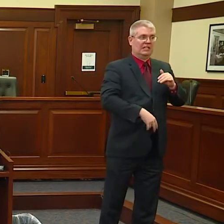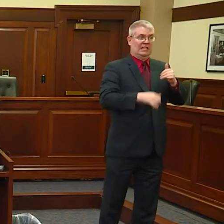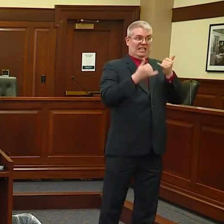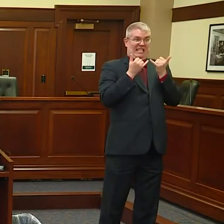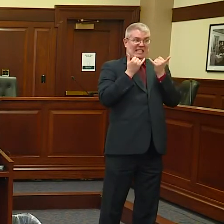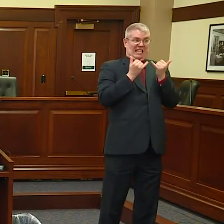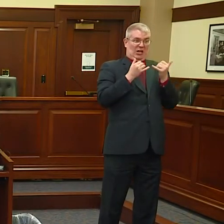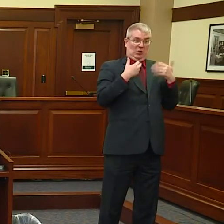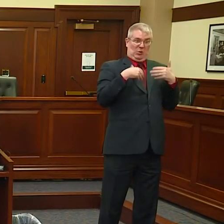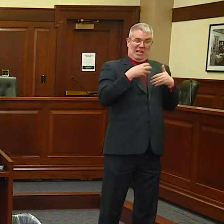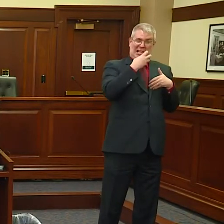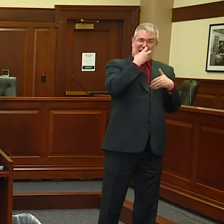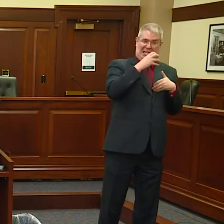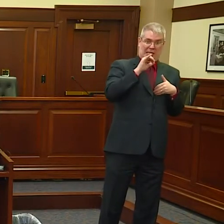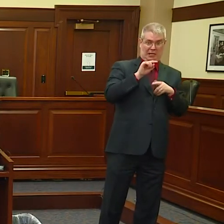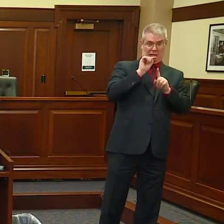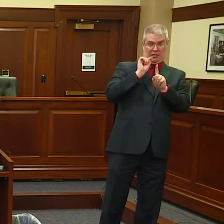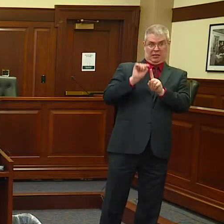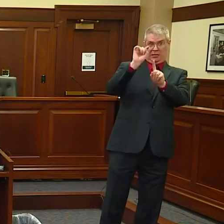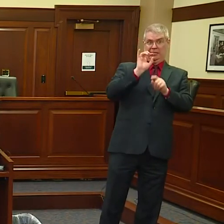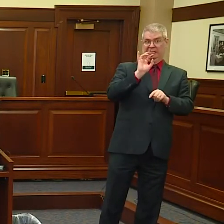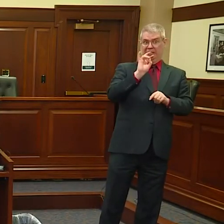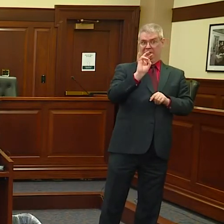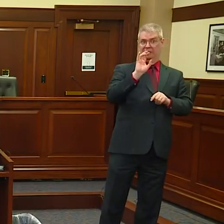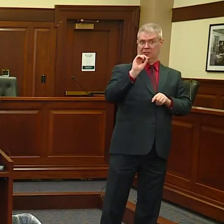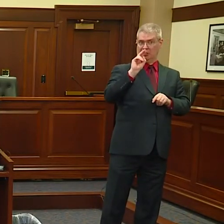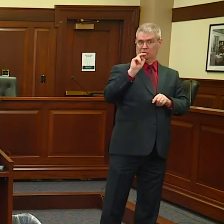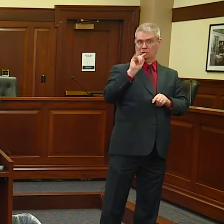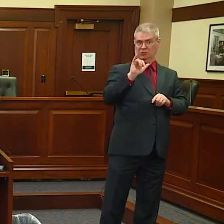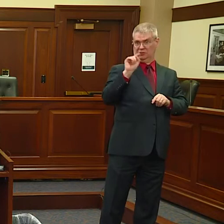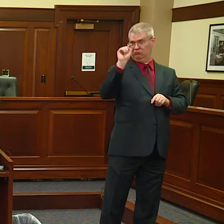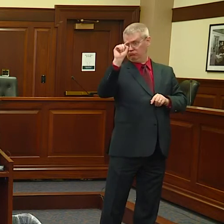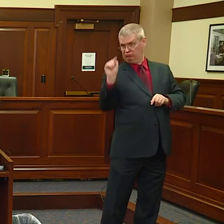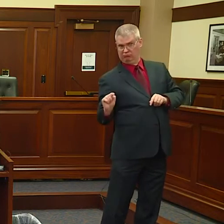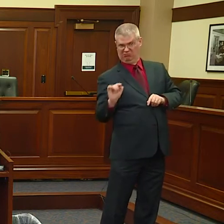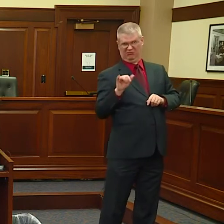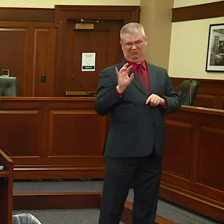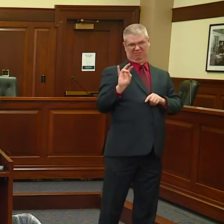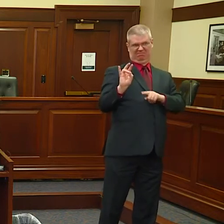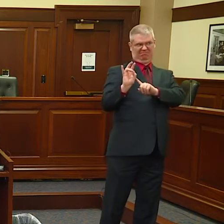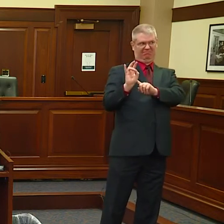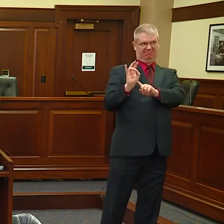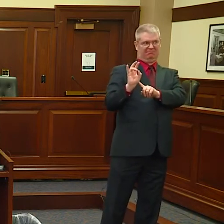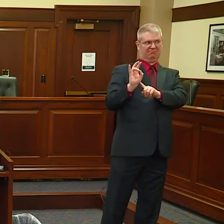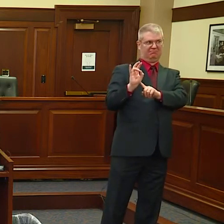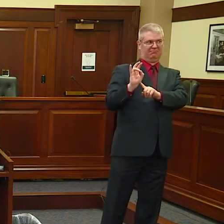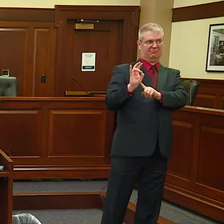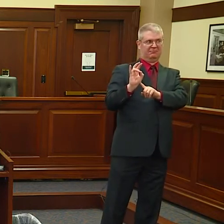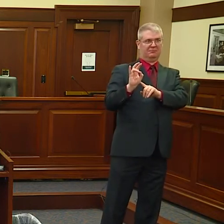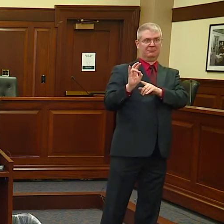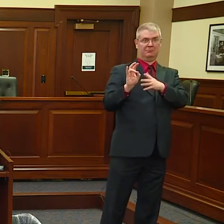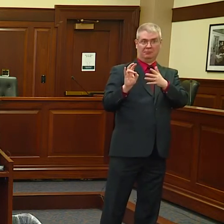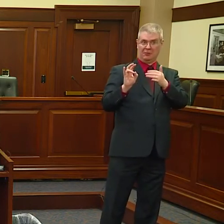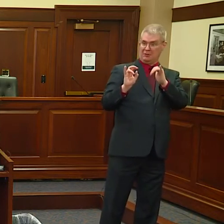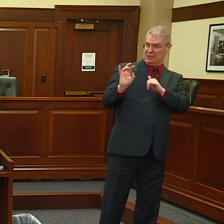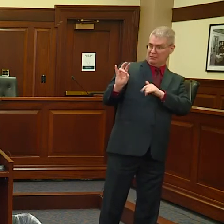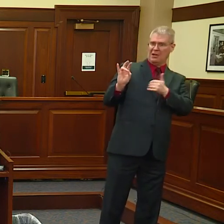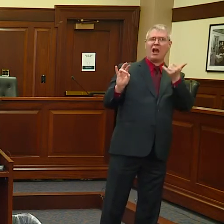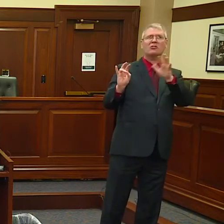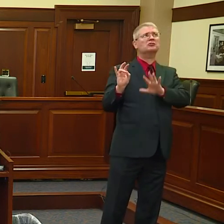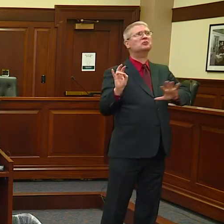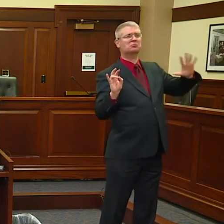you have mentioned several times that along with the local health districts, you are noticing that a lot of businesses and corporations are